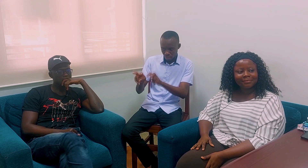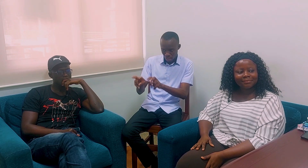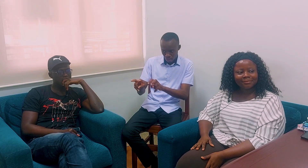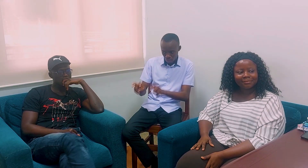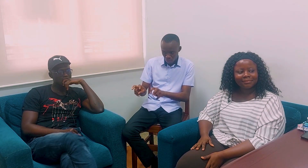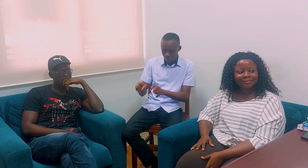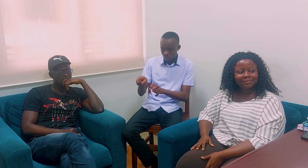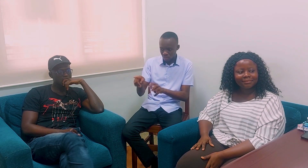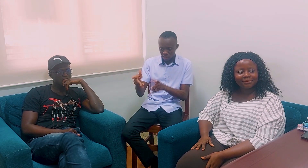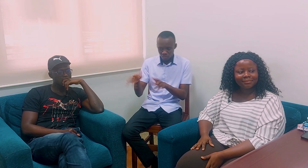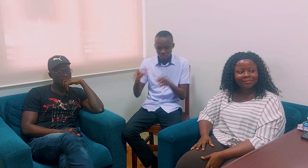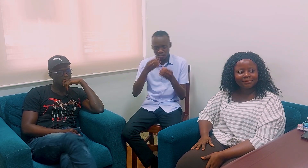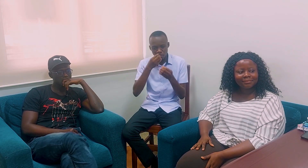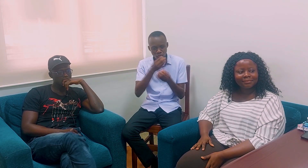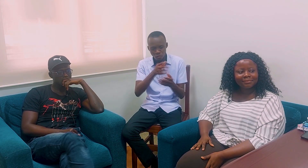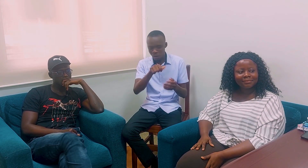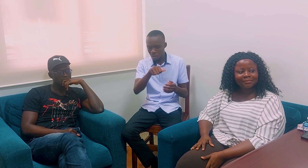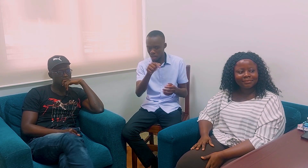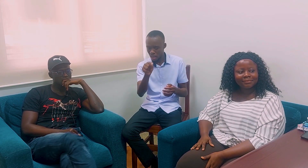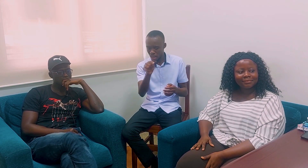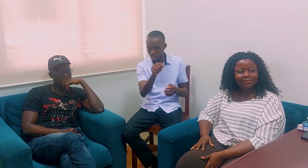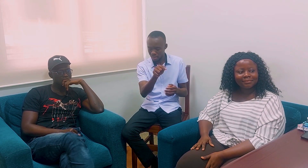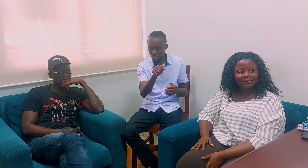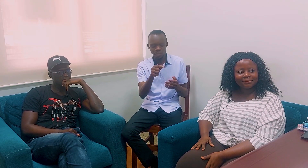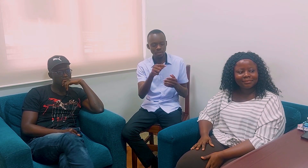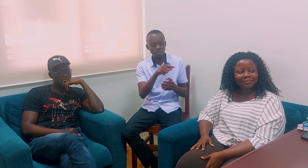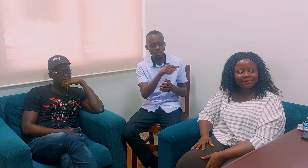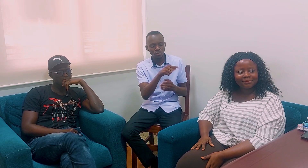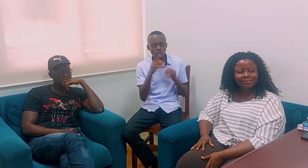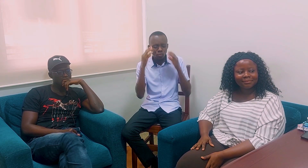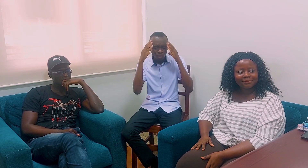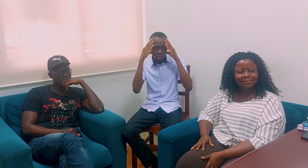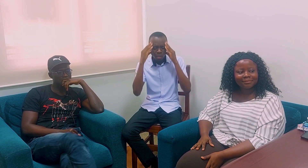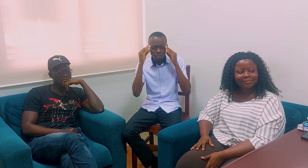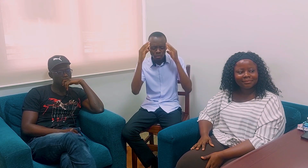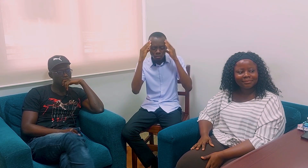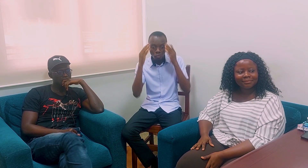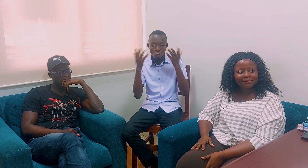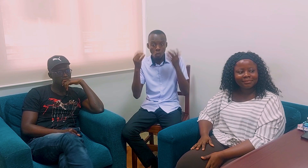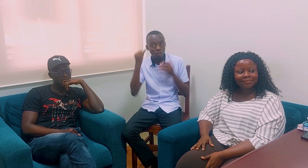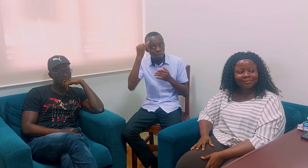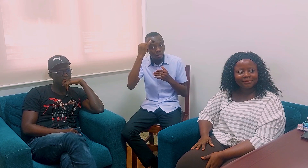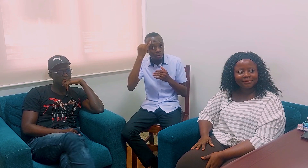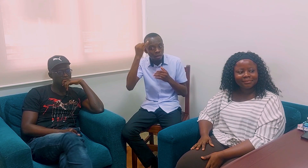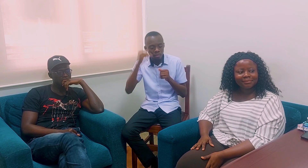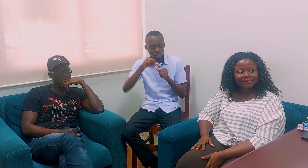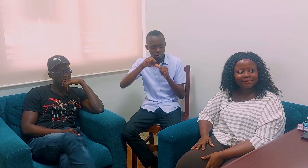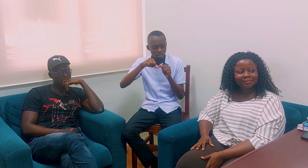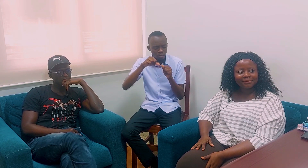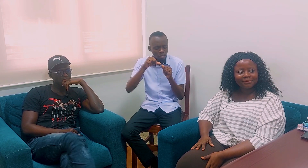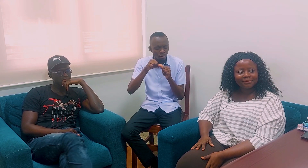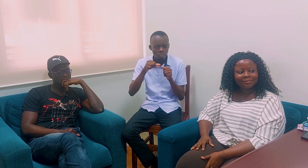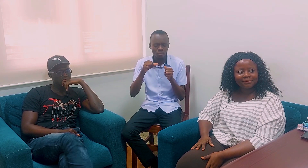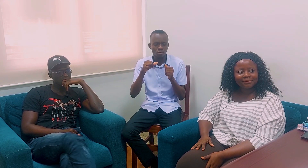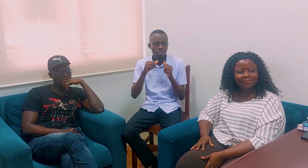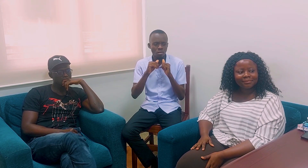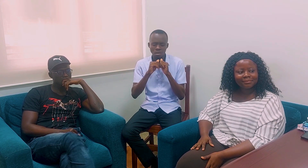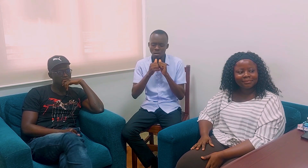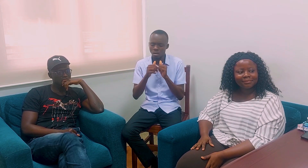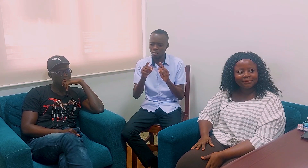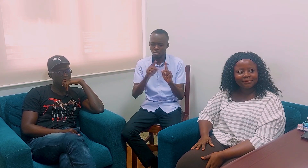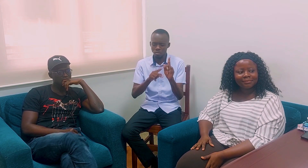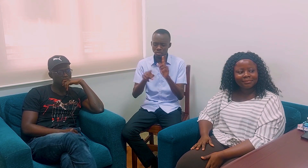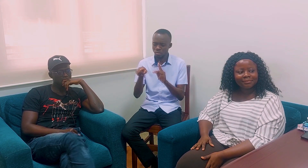with others. What are some of your experiences or ideas surrounding how they are